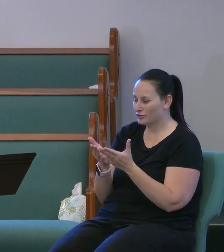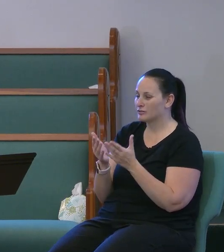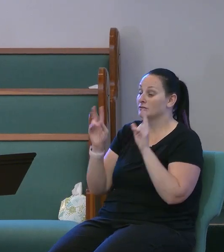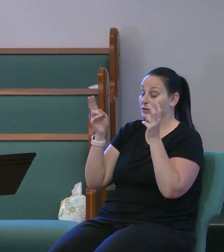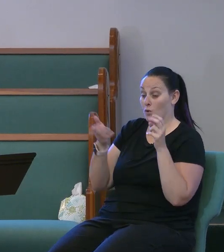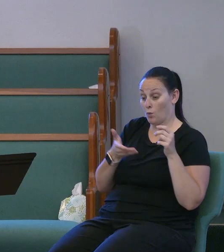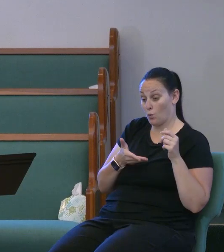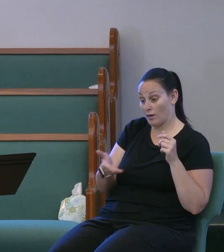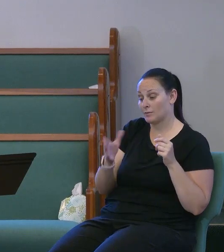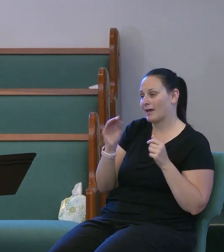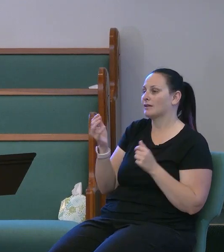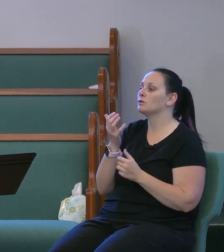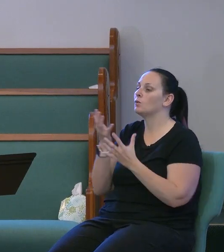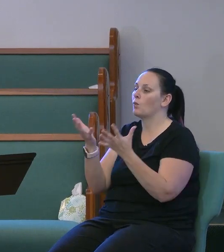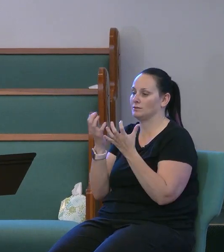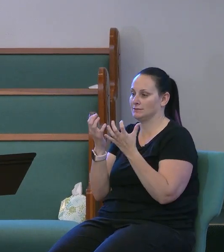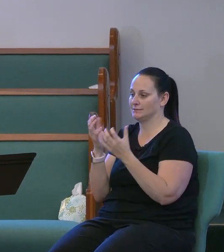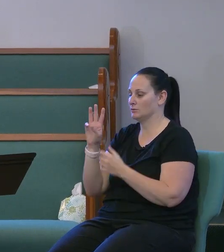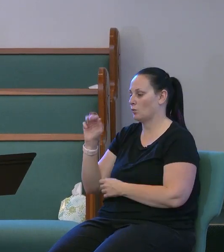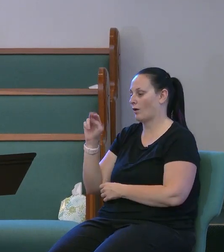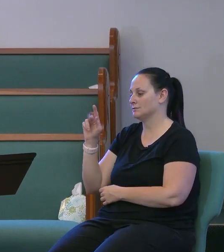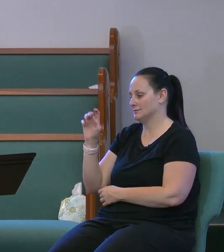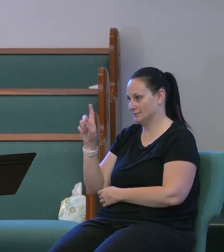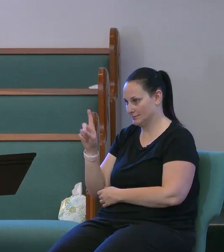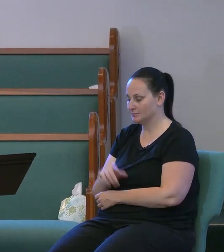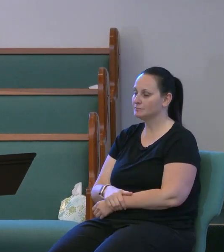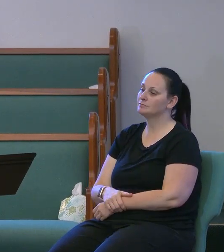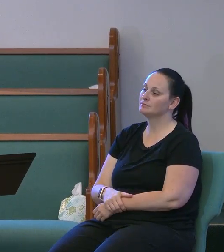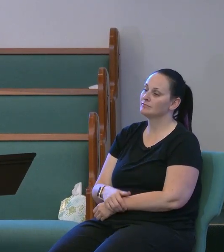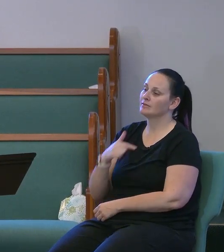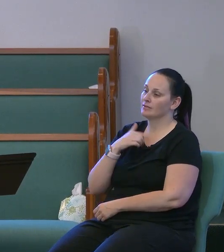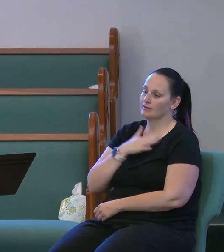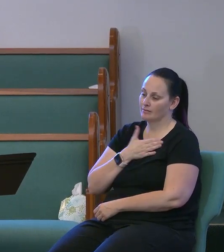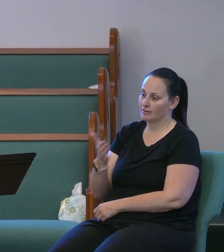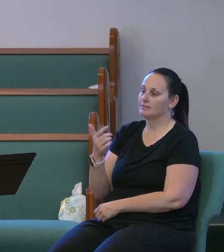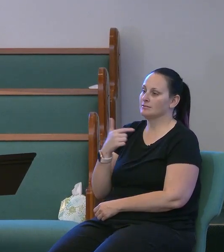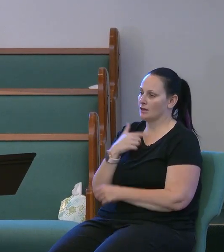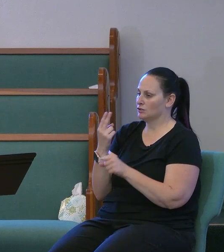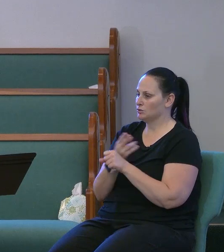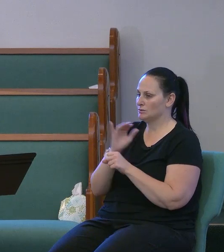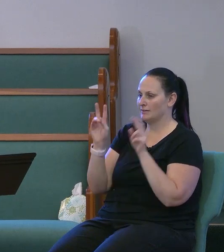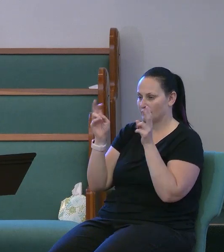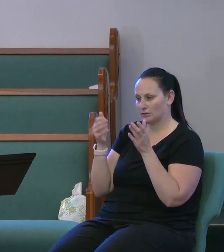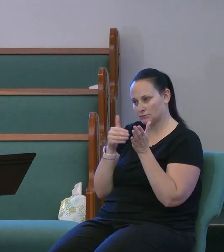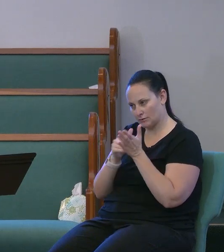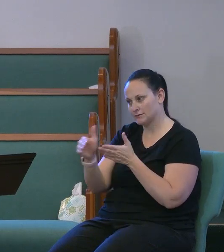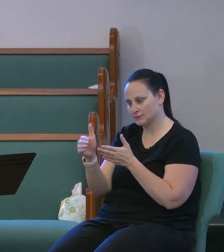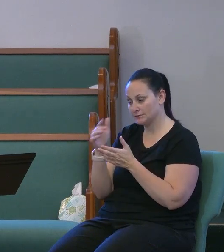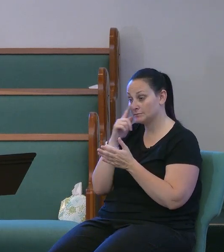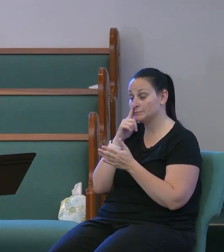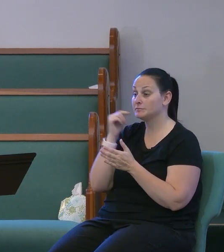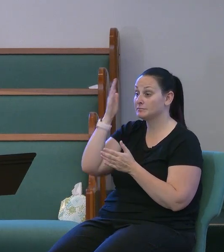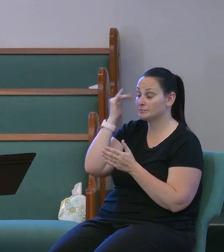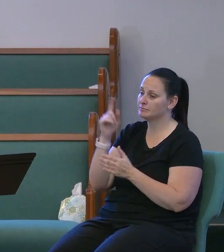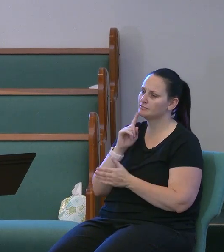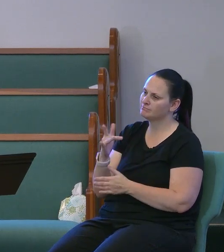is welcome and wanted. I confess I love this phrase so much because it